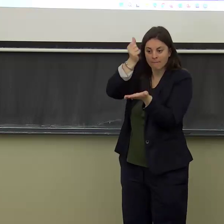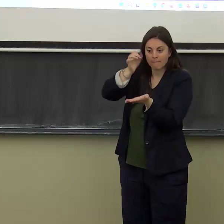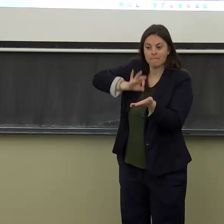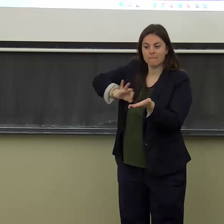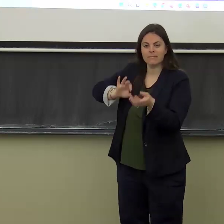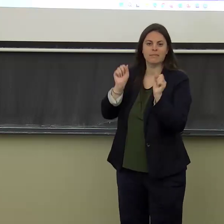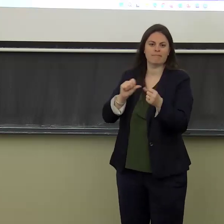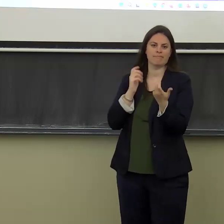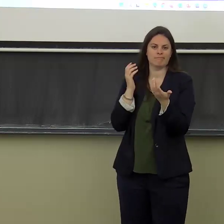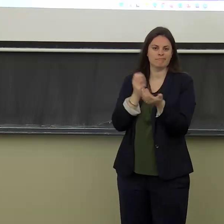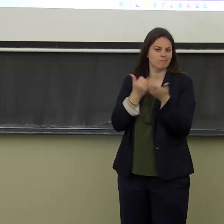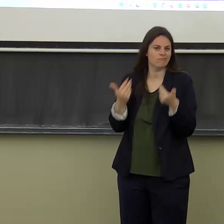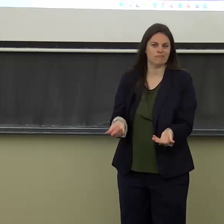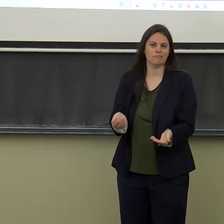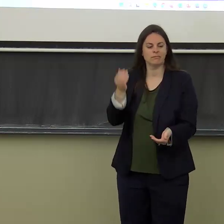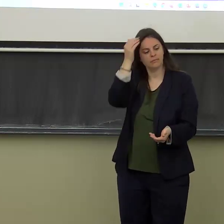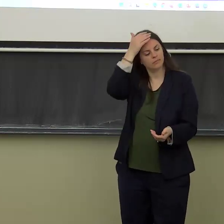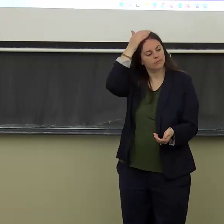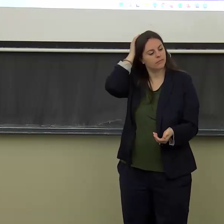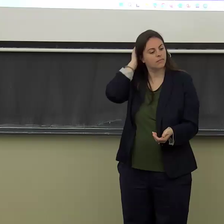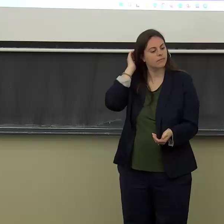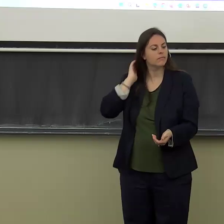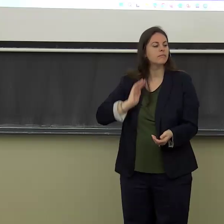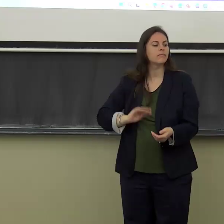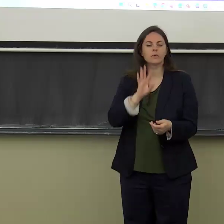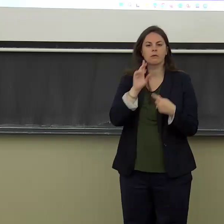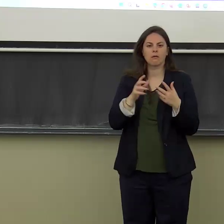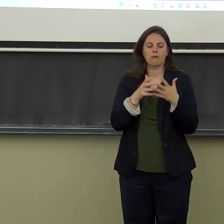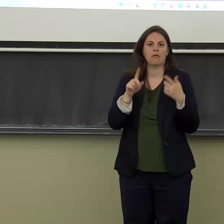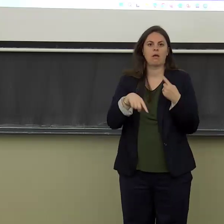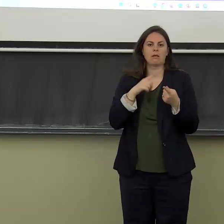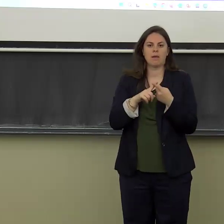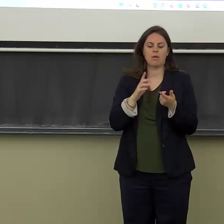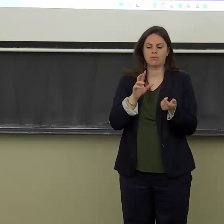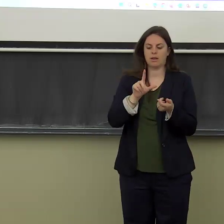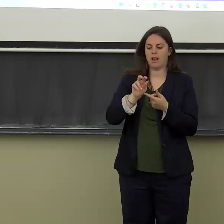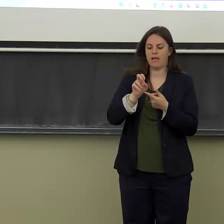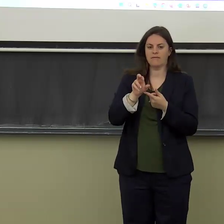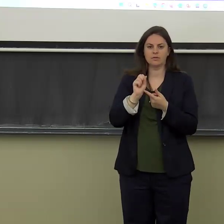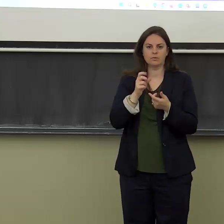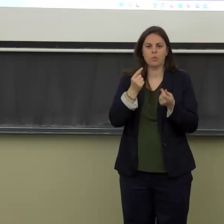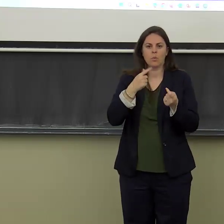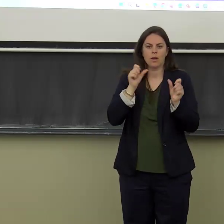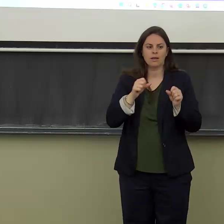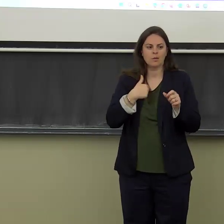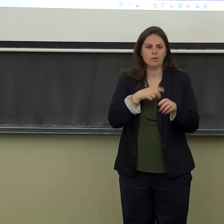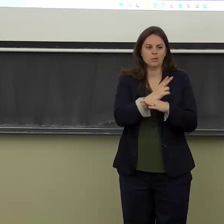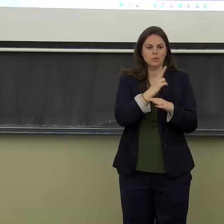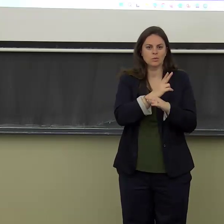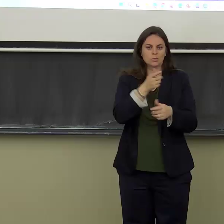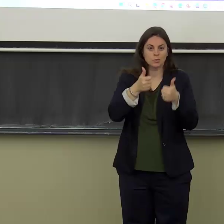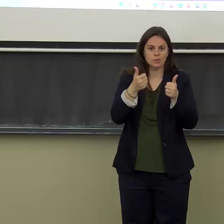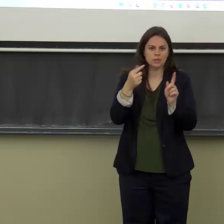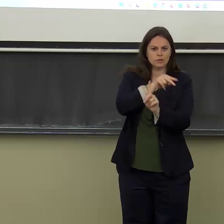We talk a lot about what are the levers that we can use. Well, I think we shouldn't reject any of the levers,